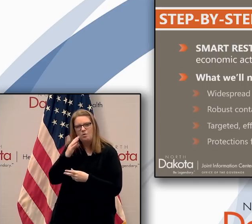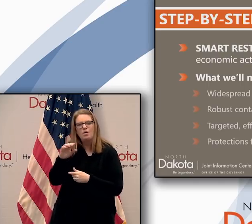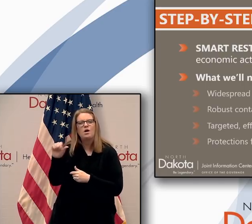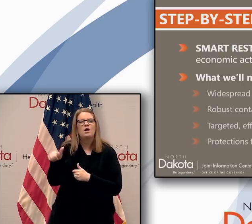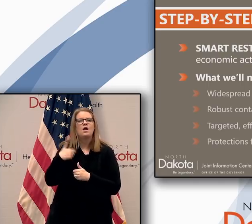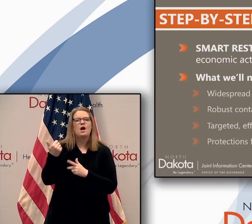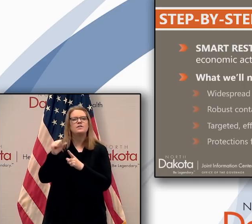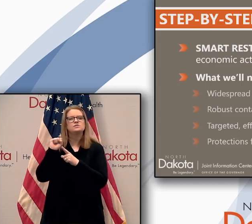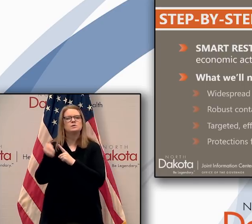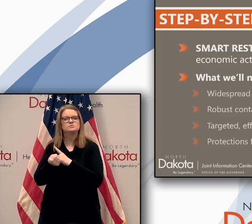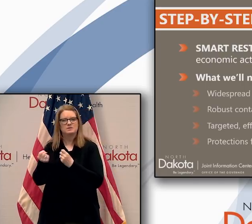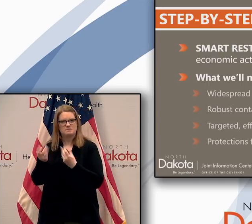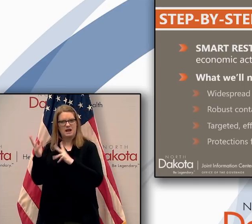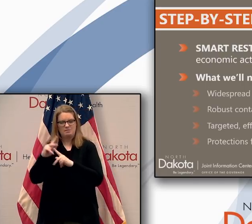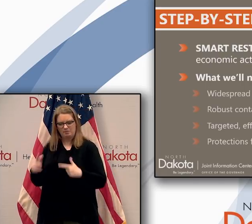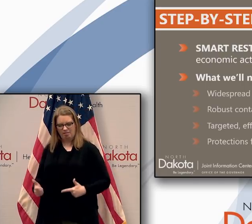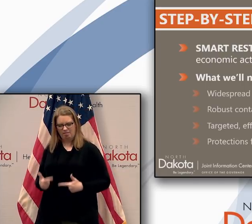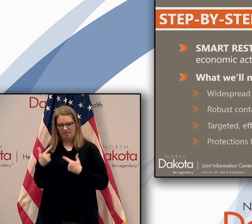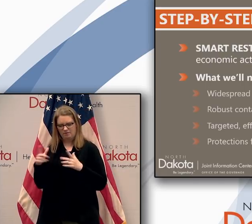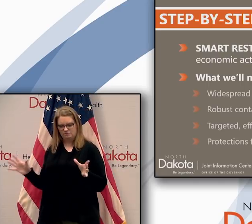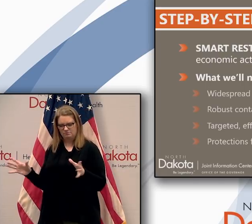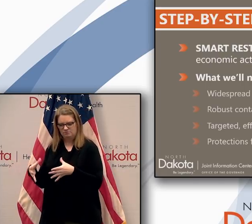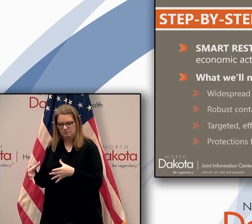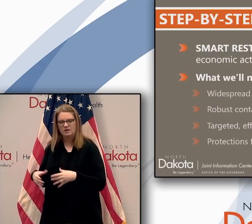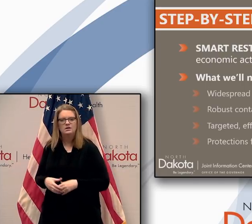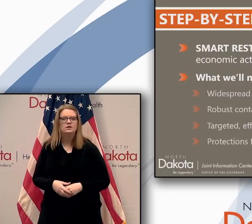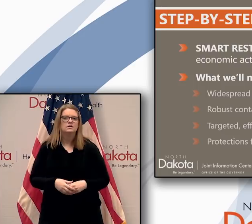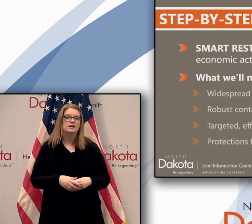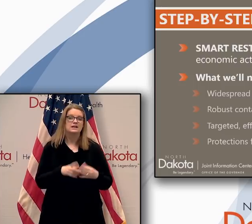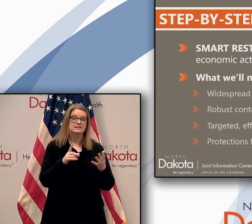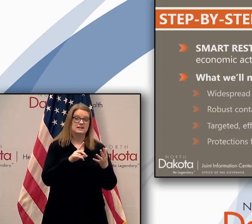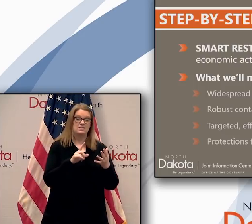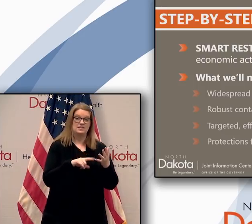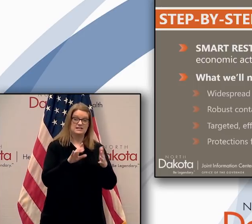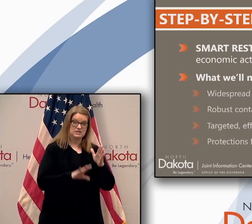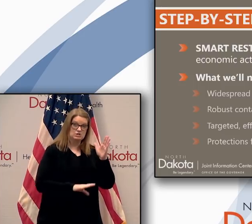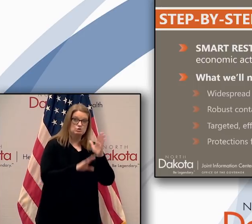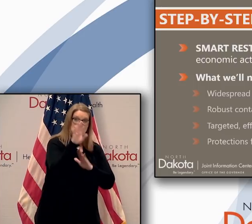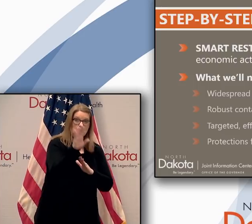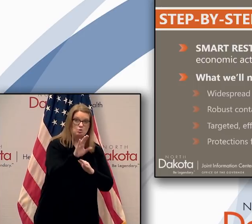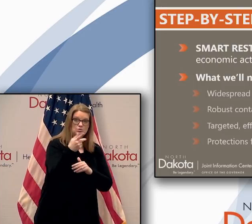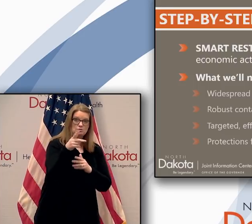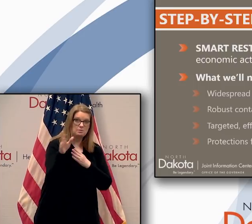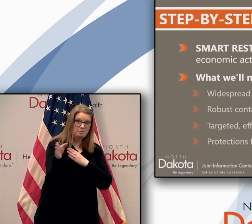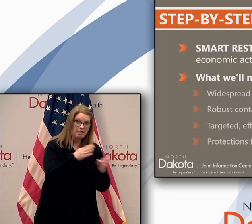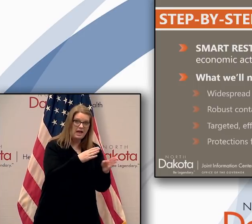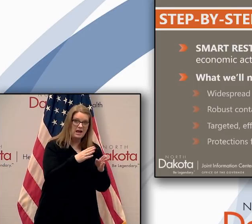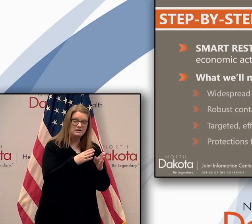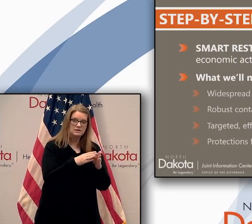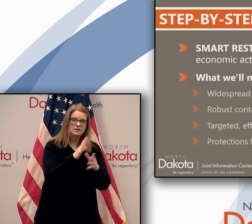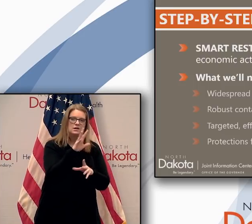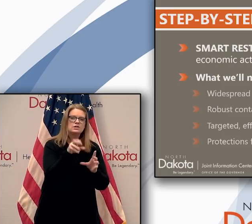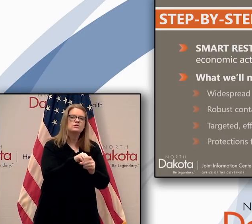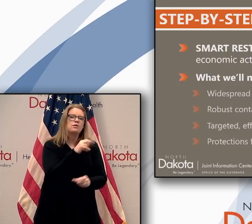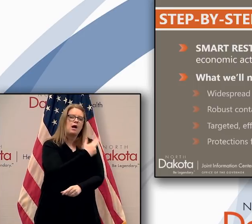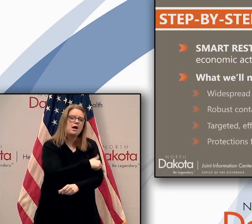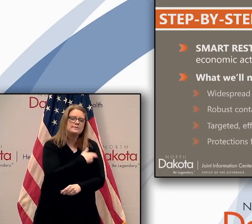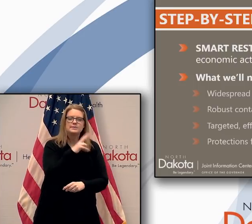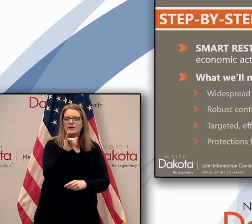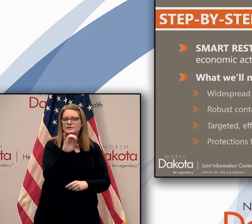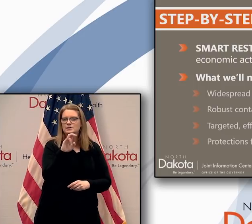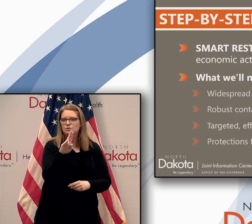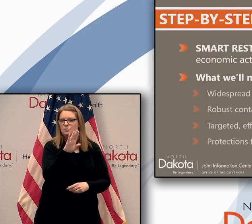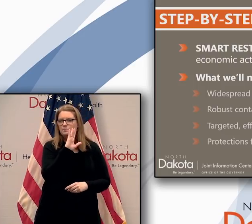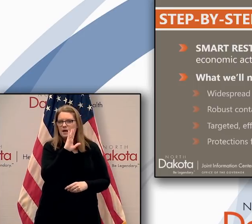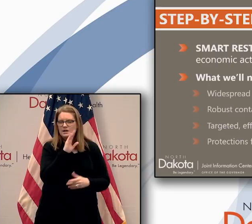situation. The fifth thing, which we really nailed this week with the surge plan, the sufficient healthcare capacity, including hospital and ICU beds.